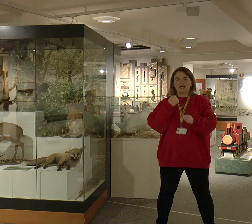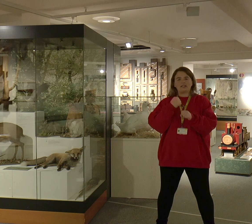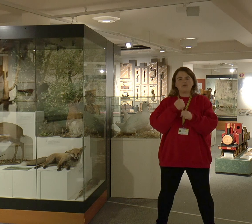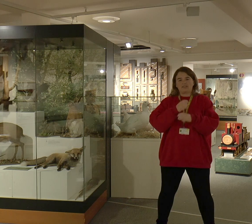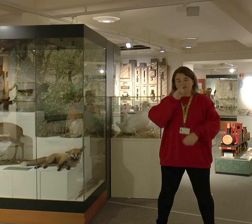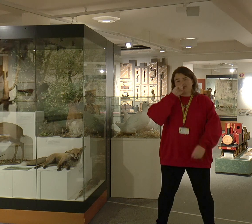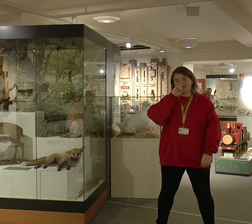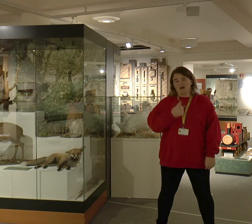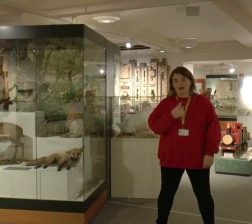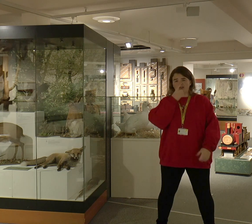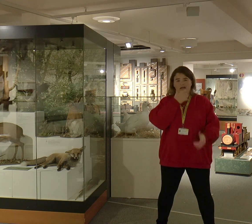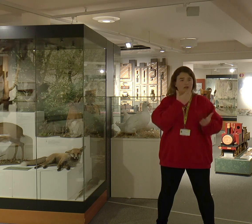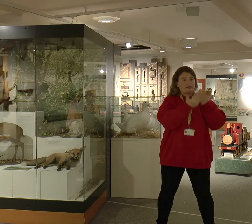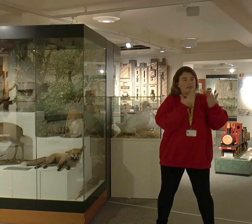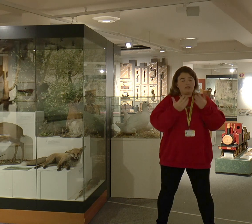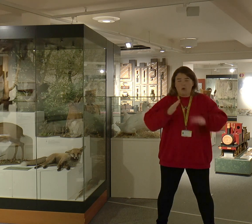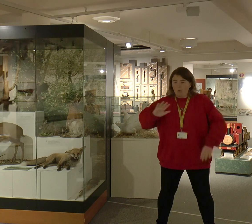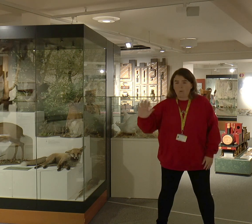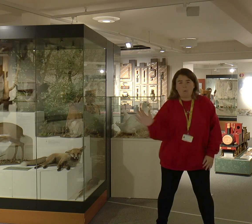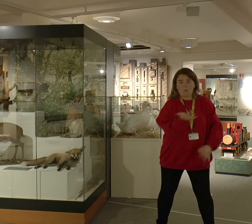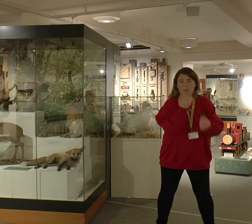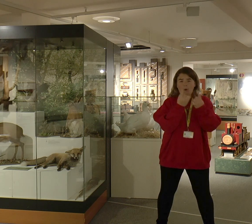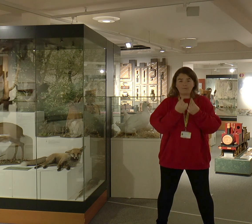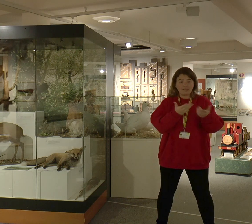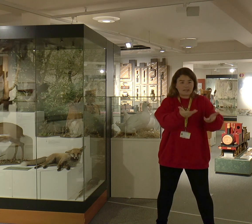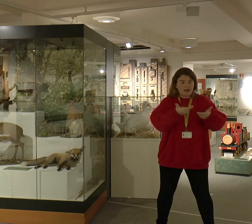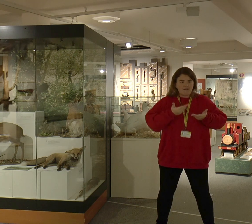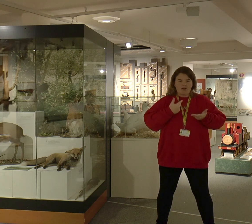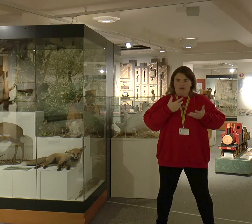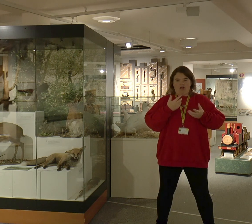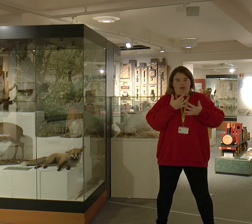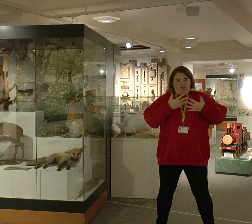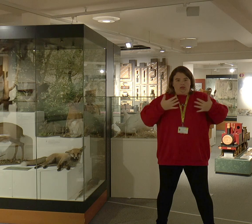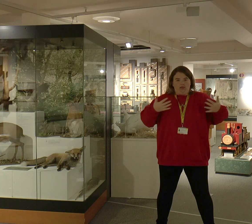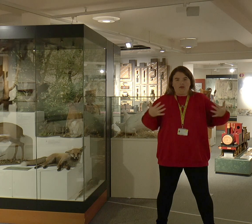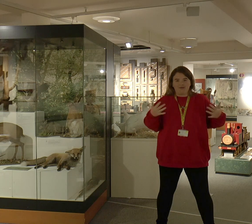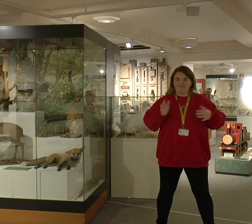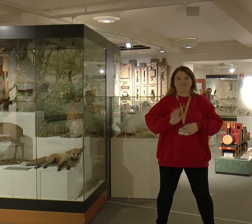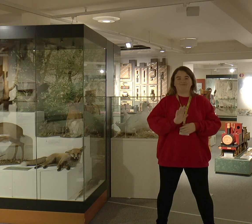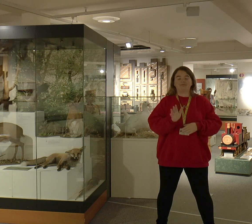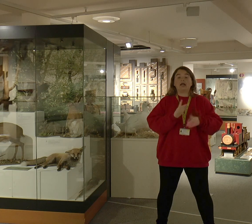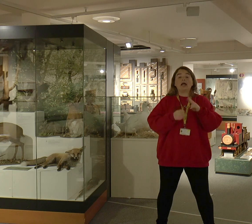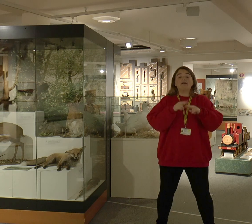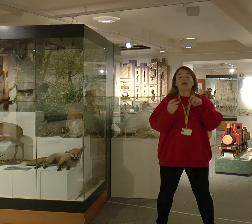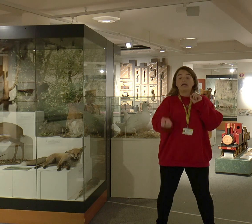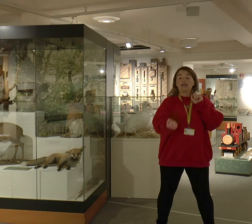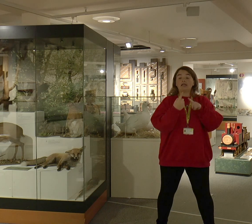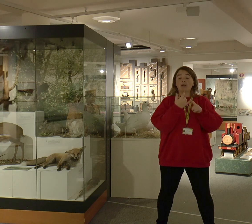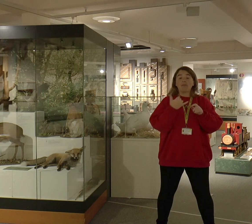Unfortunately, we can't guarantee to display all of the items that are given to the museum. There would just be so many. But if you email